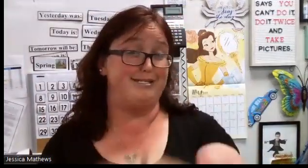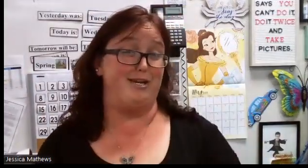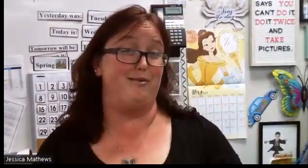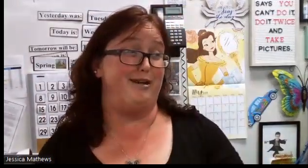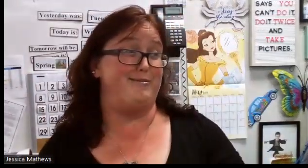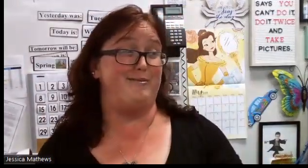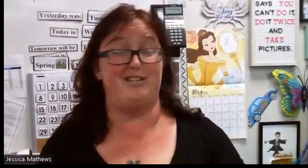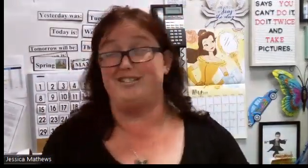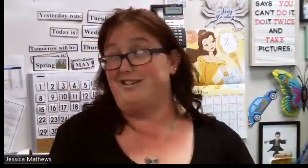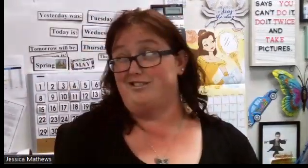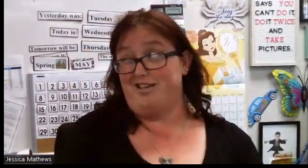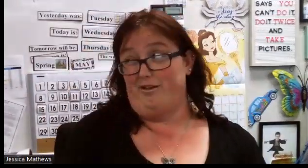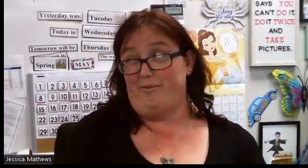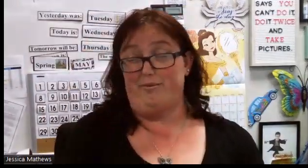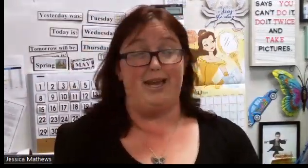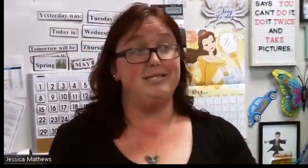outside your windows, but Miss Jessica can just kind of look both ways.